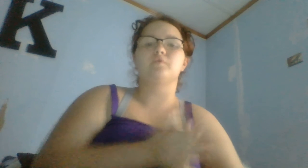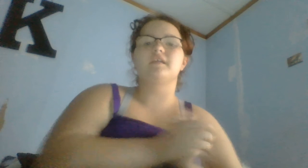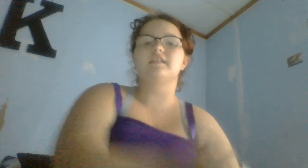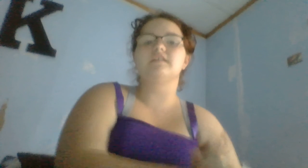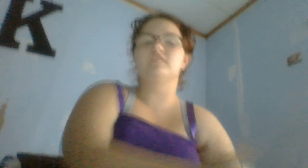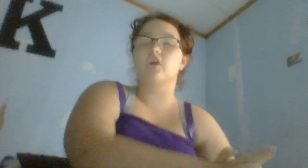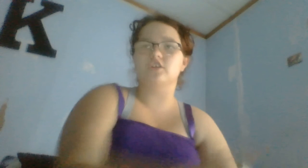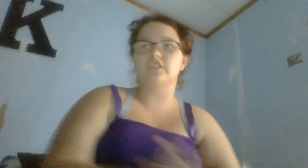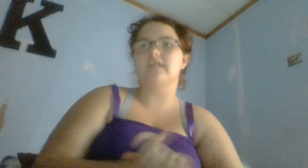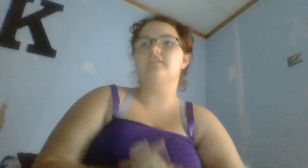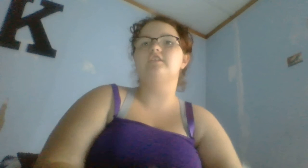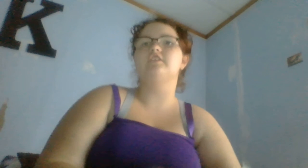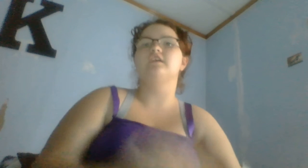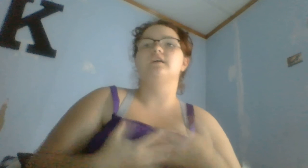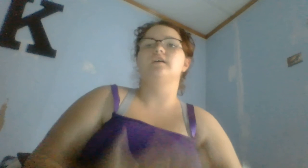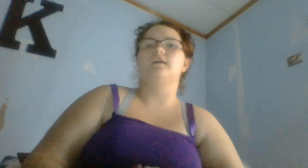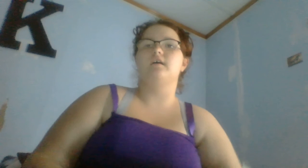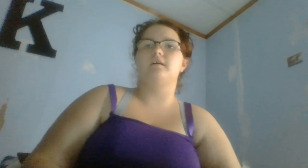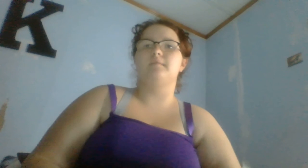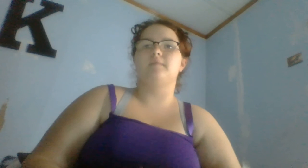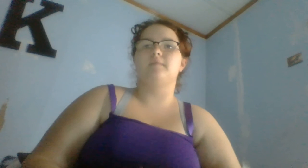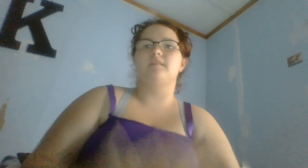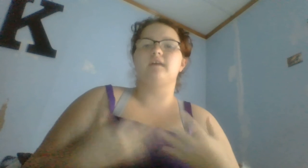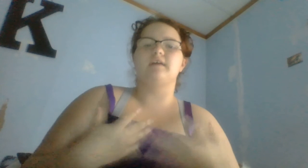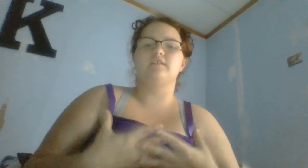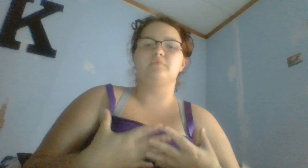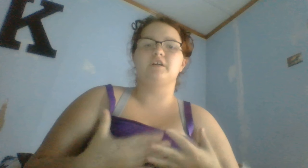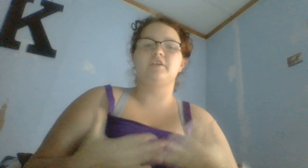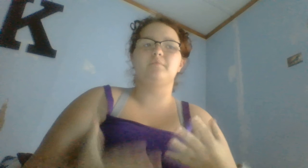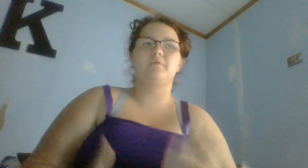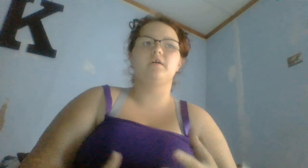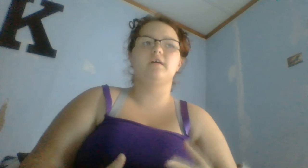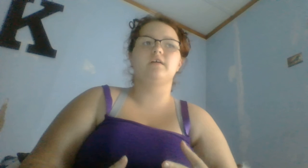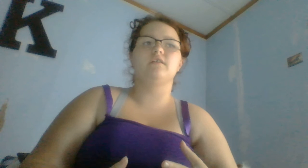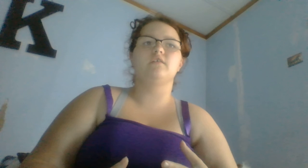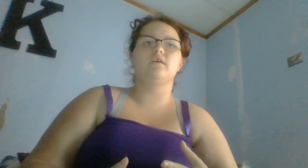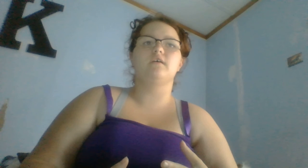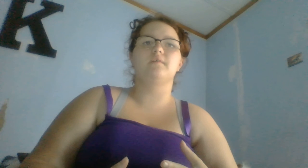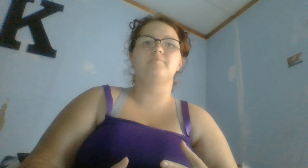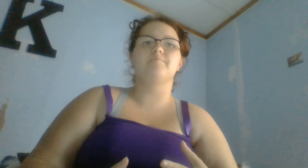twenty dollar challenge um that is where you put um